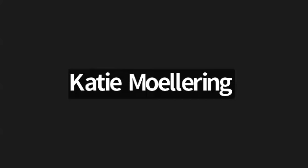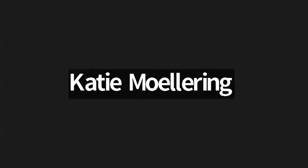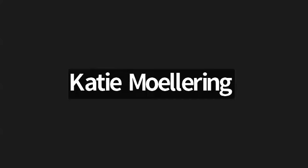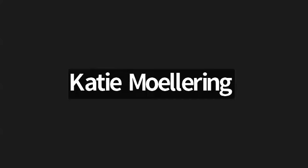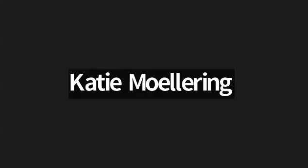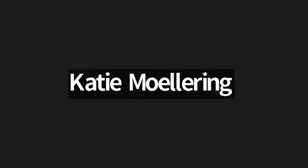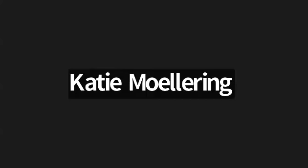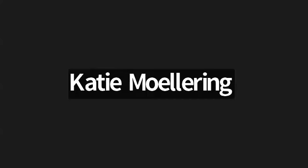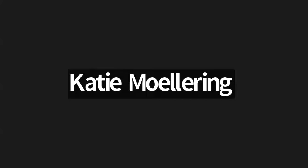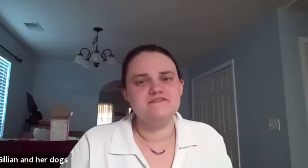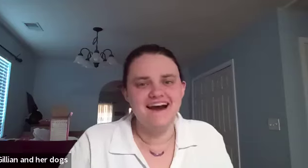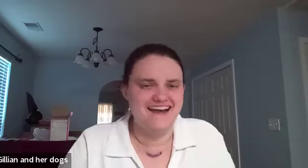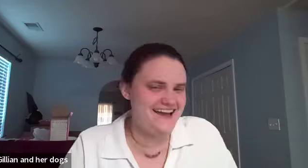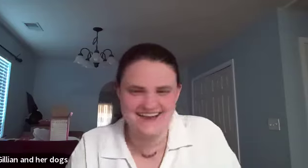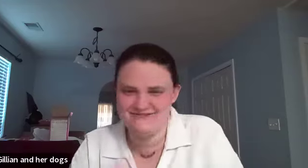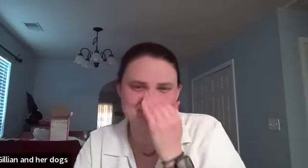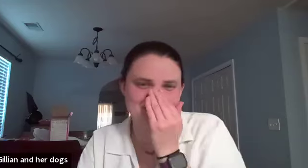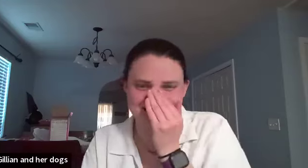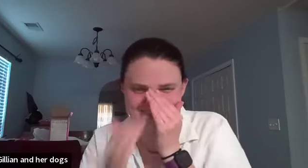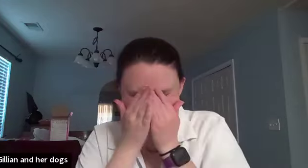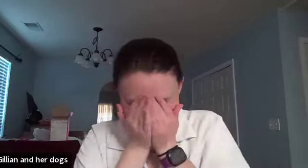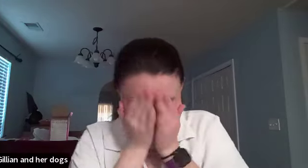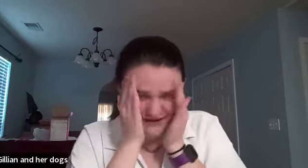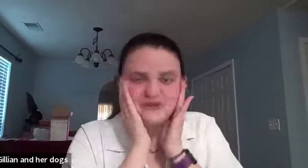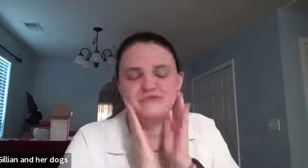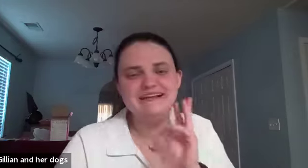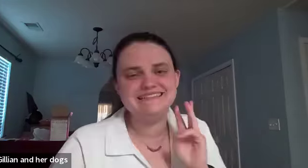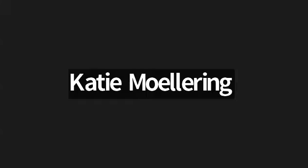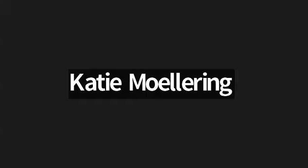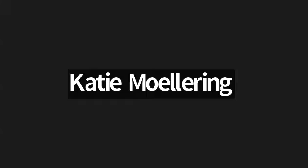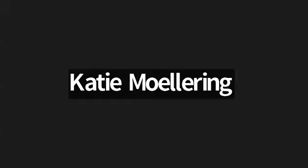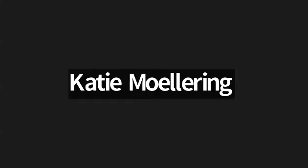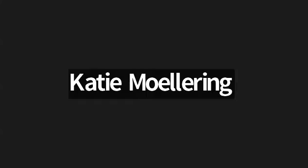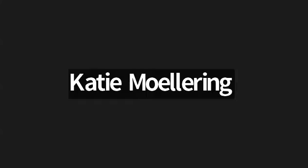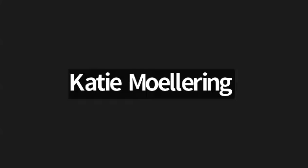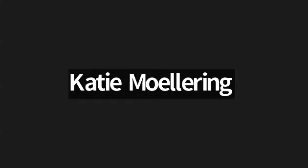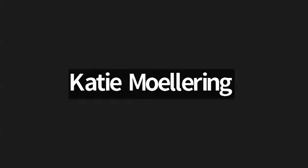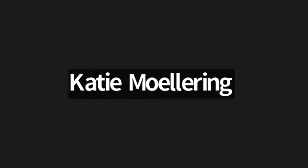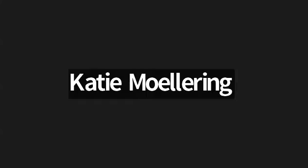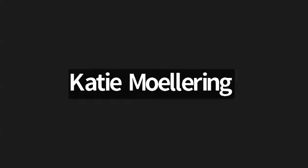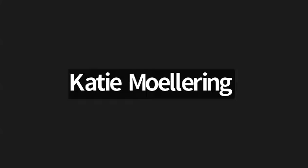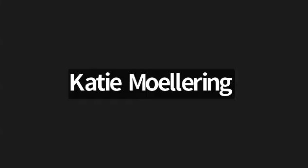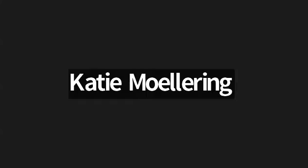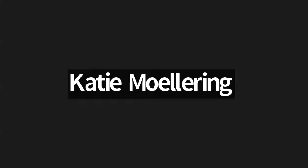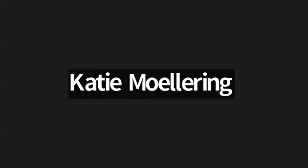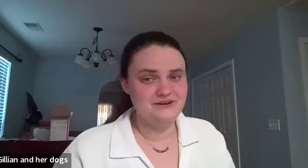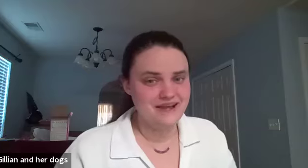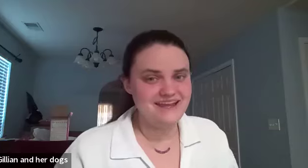going, are we on week 4 or 5? We're not. Well, We're poor on week Jillian. I'm telling you, I'm ready for summer,